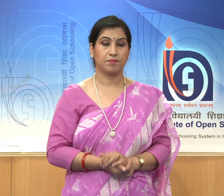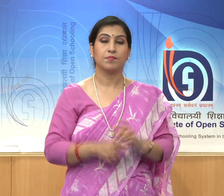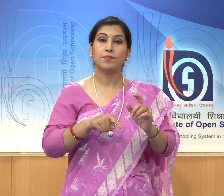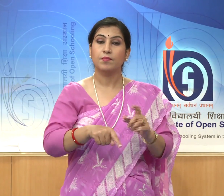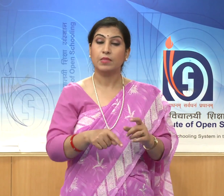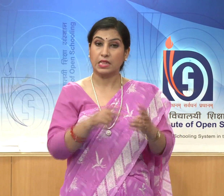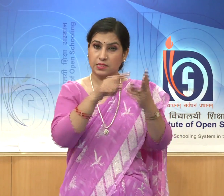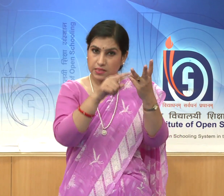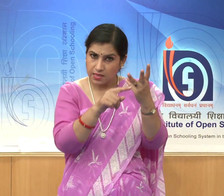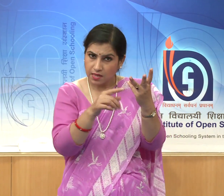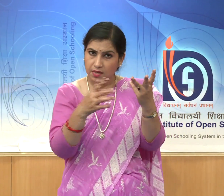of 3